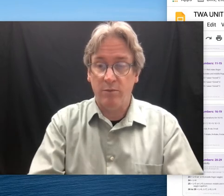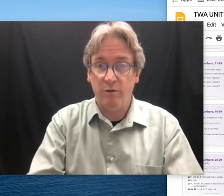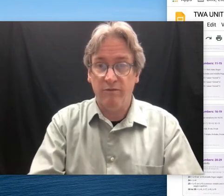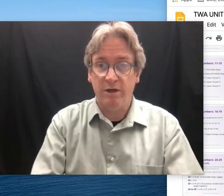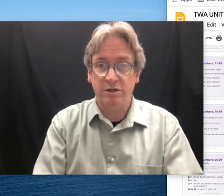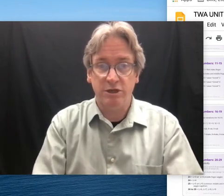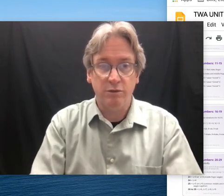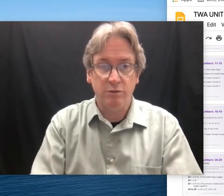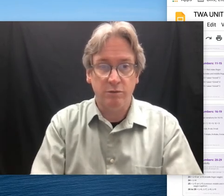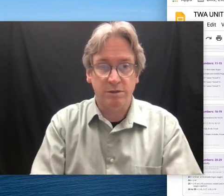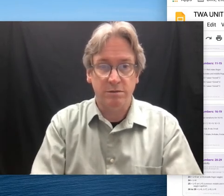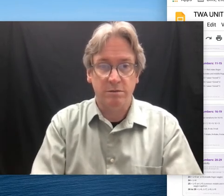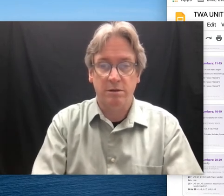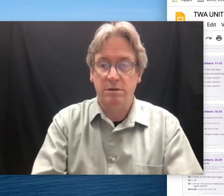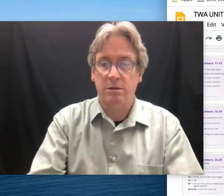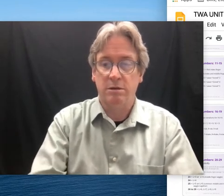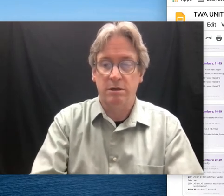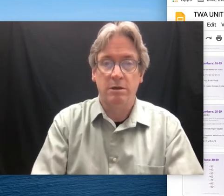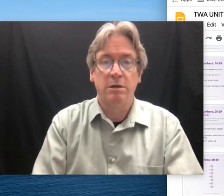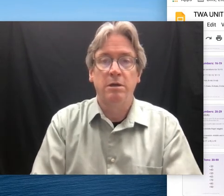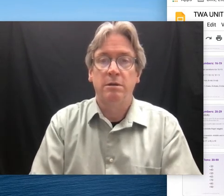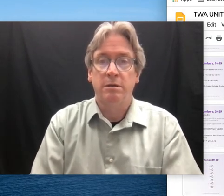And then we'll move on to,